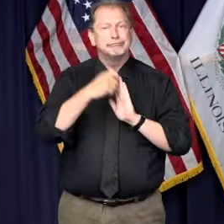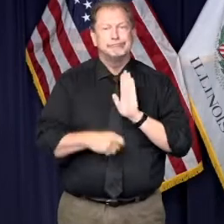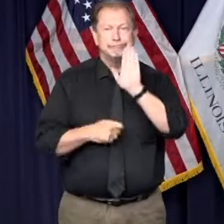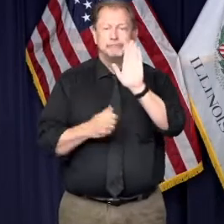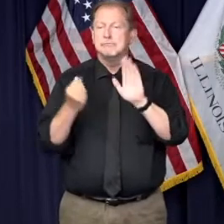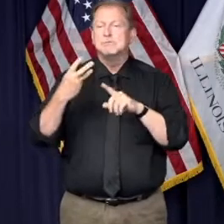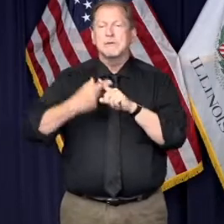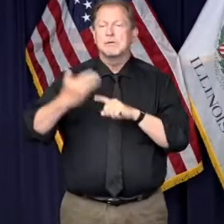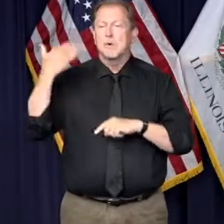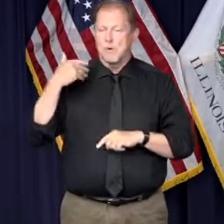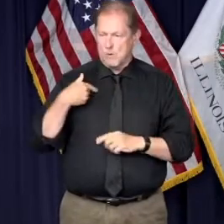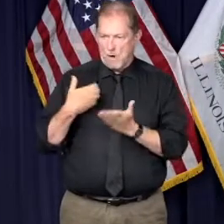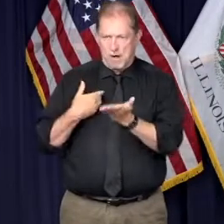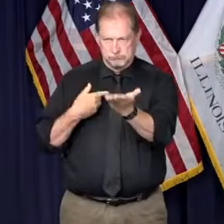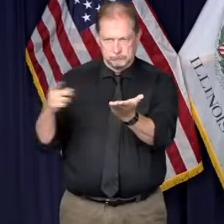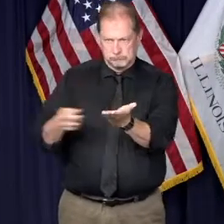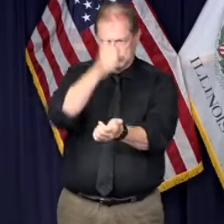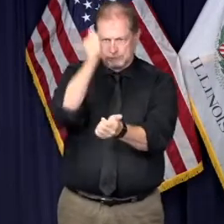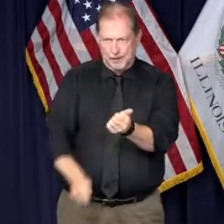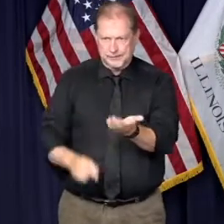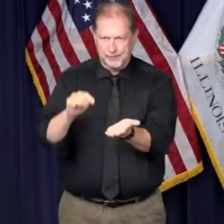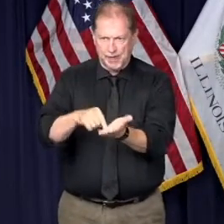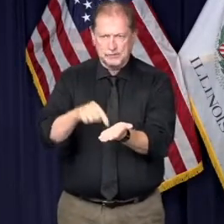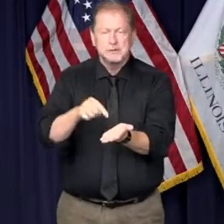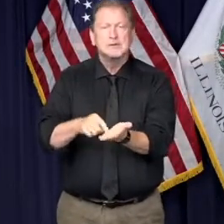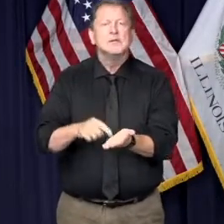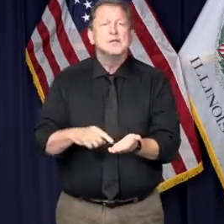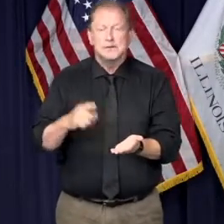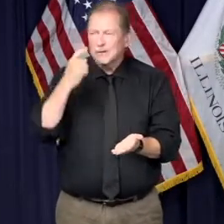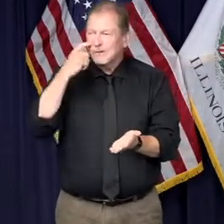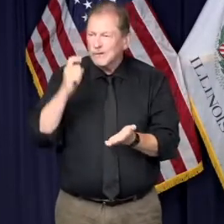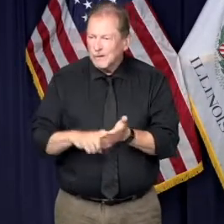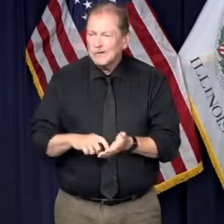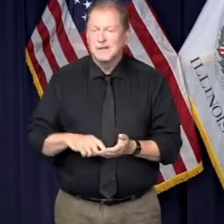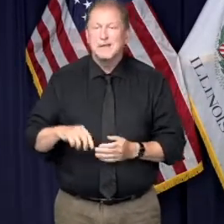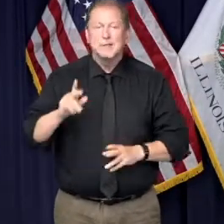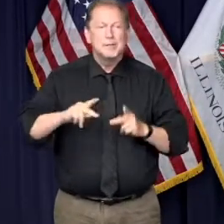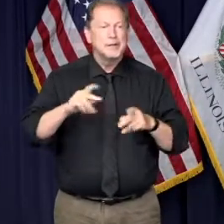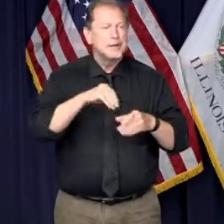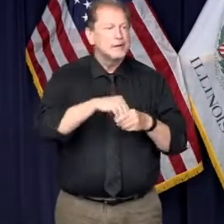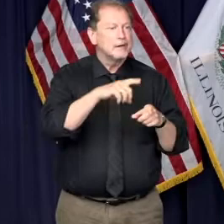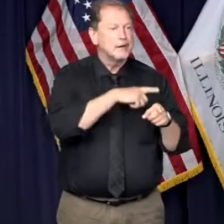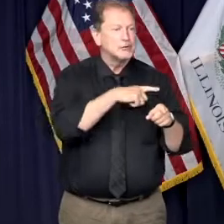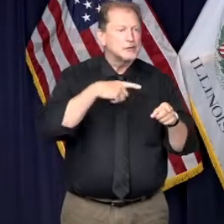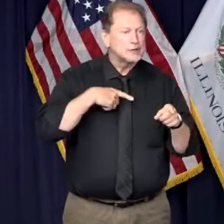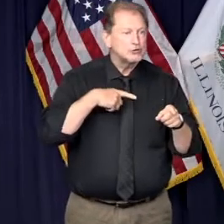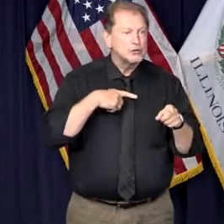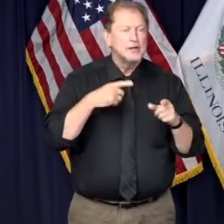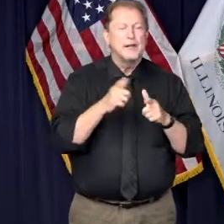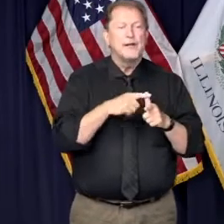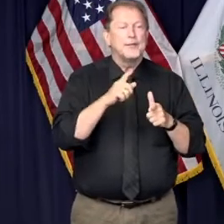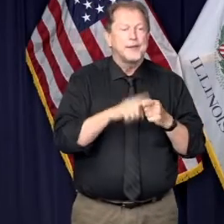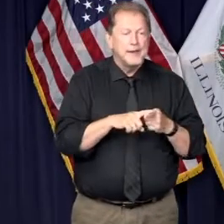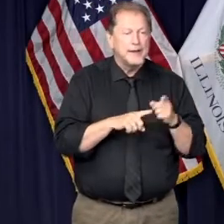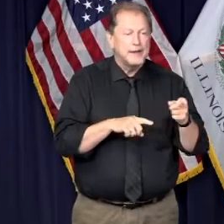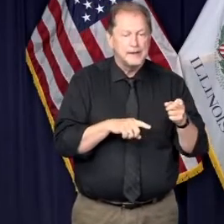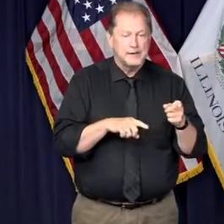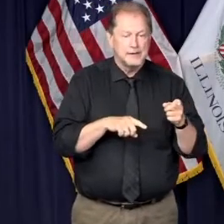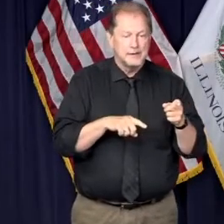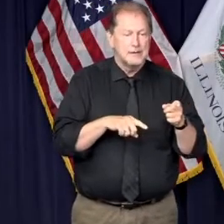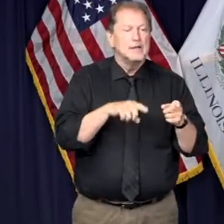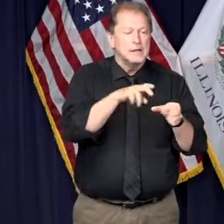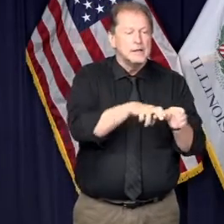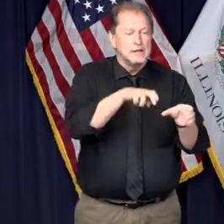for example, this revolving door where people are in the legislature one day and they flip around and become